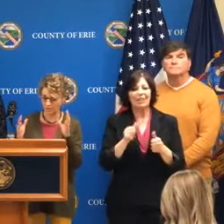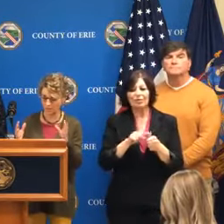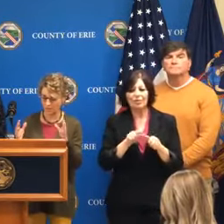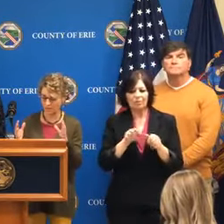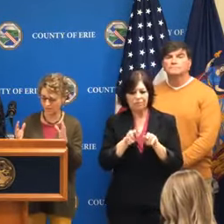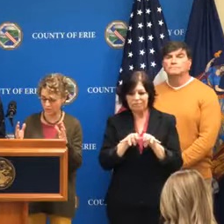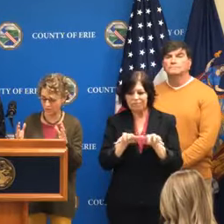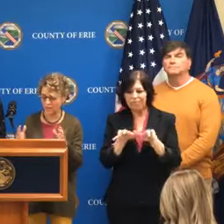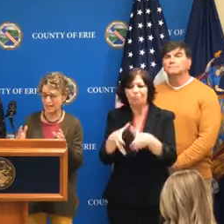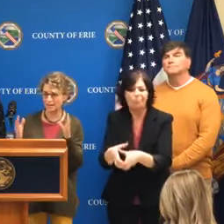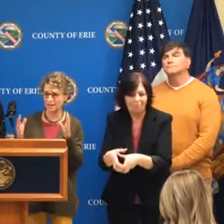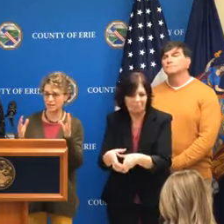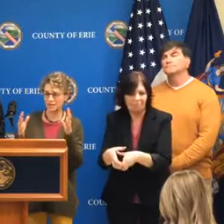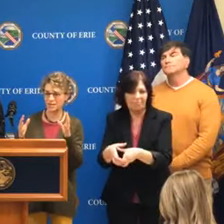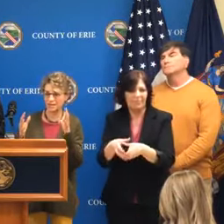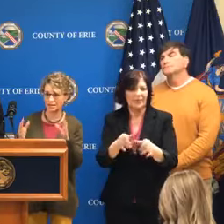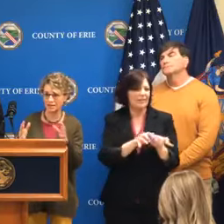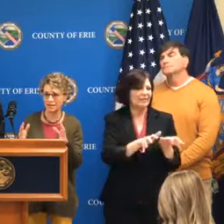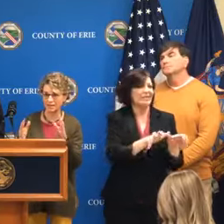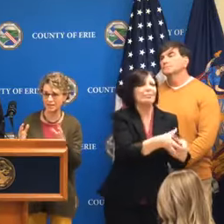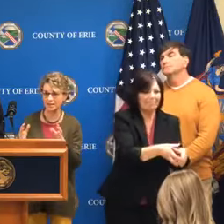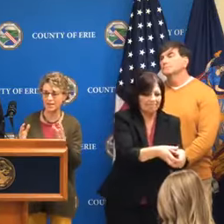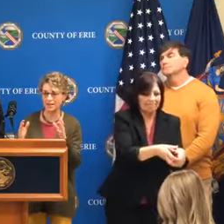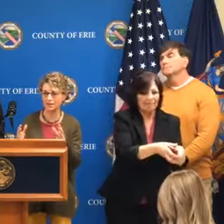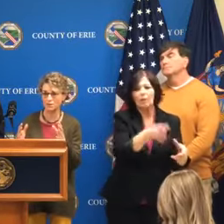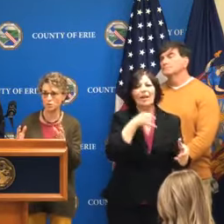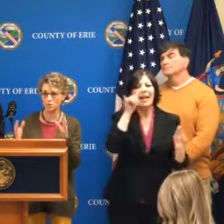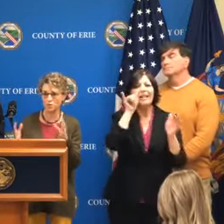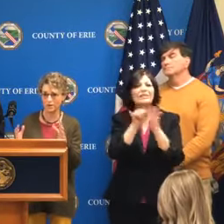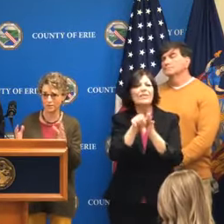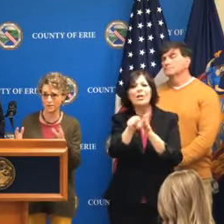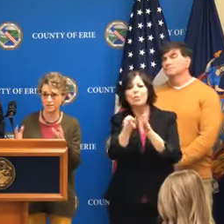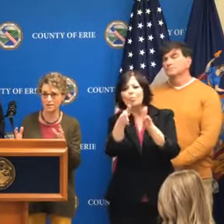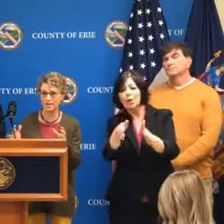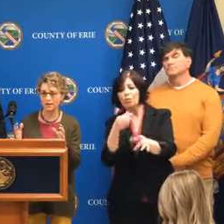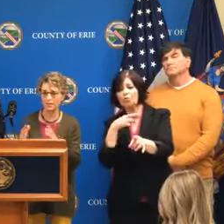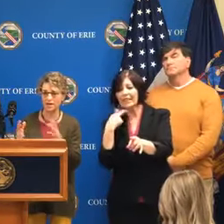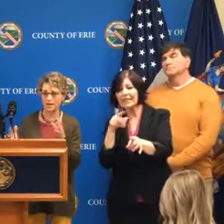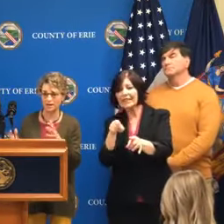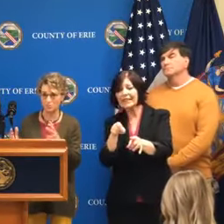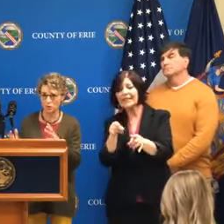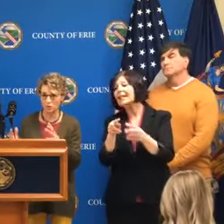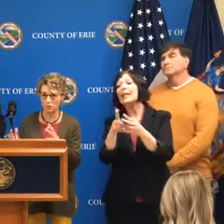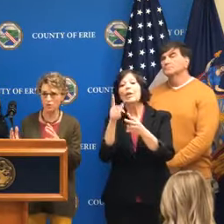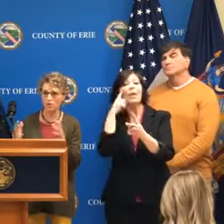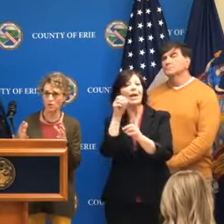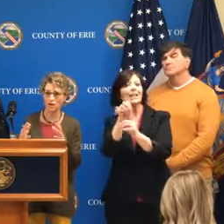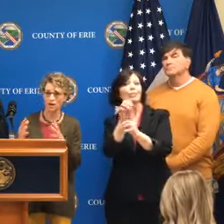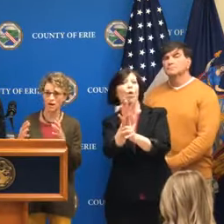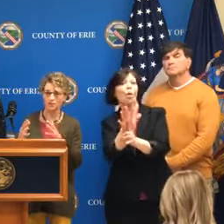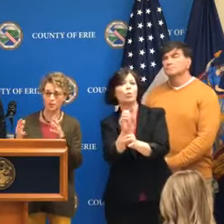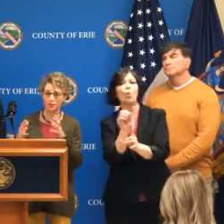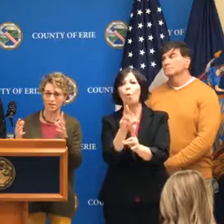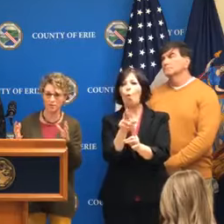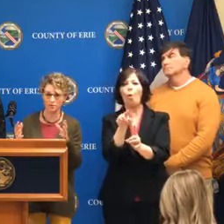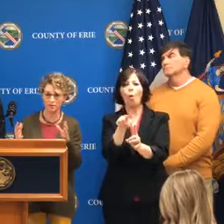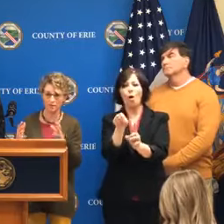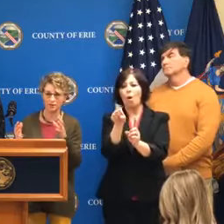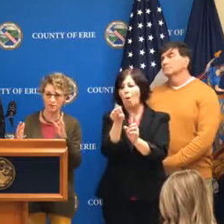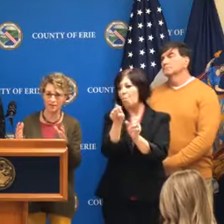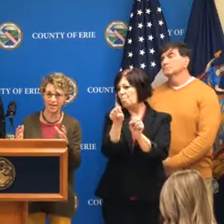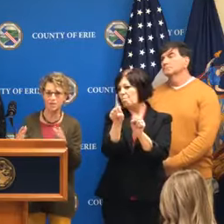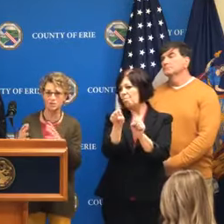community. So what we want to do is identify individuals who are at risk, either by exposure or